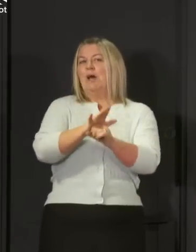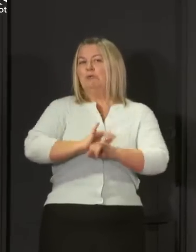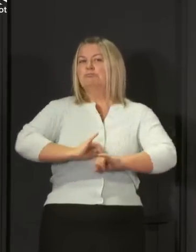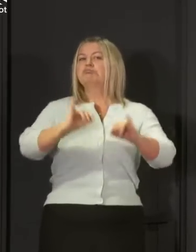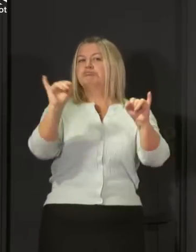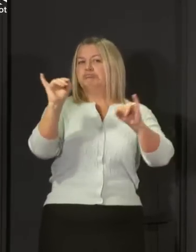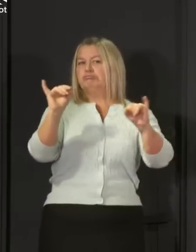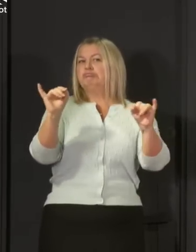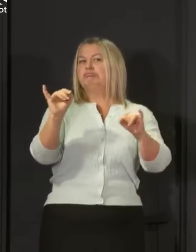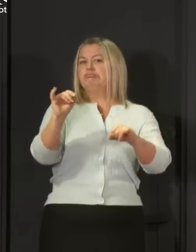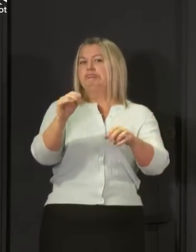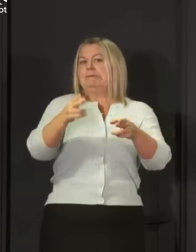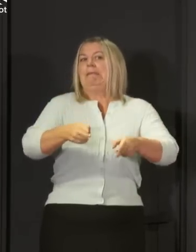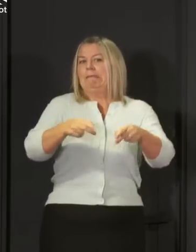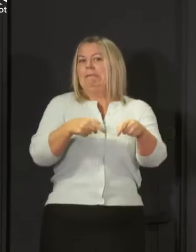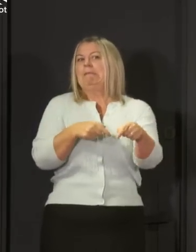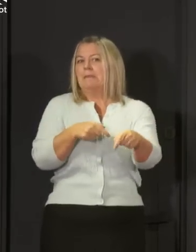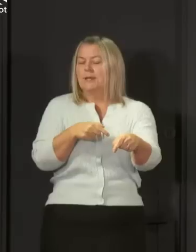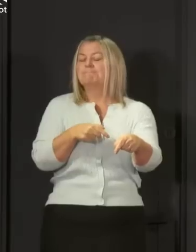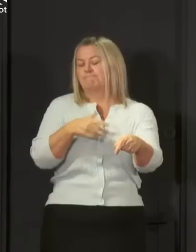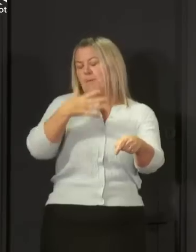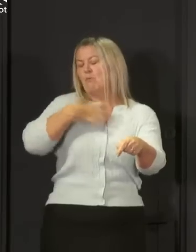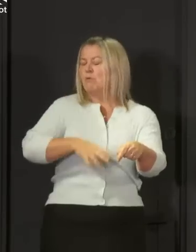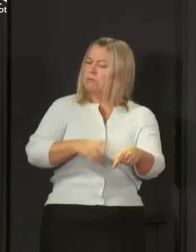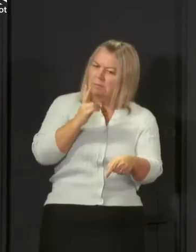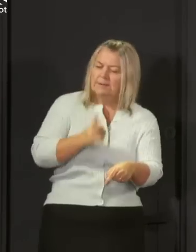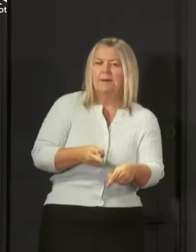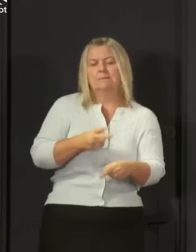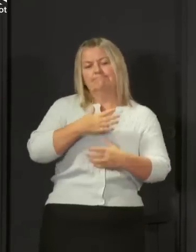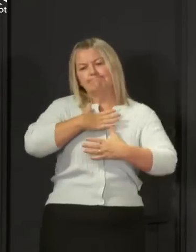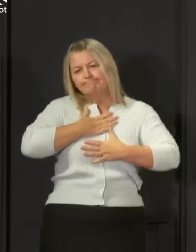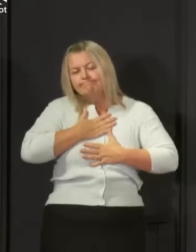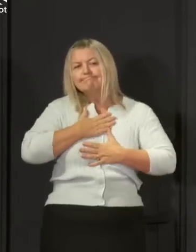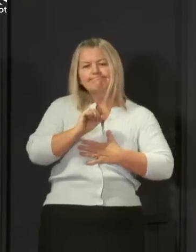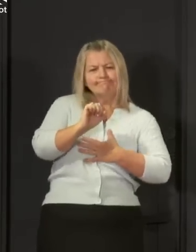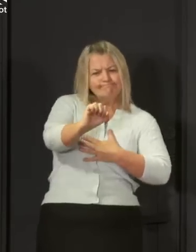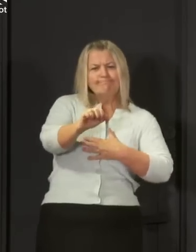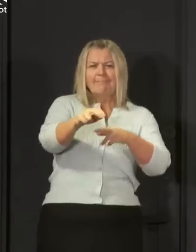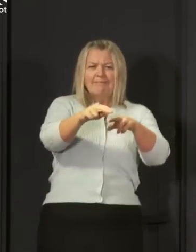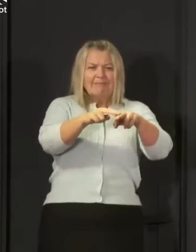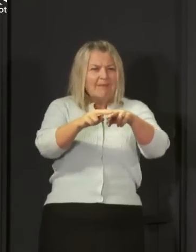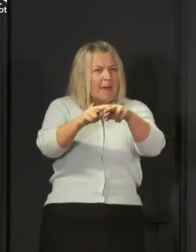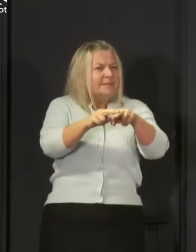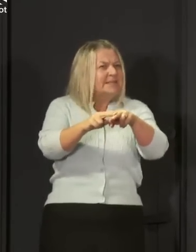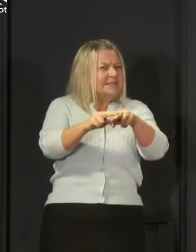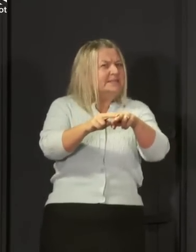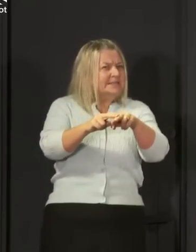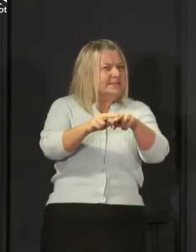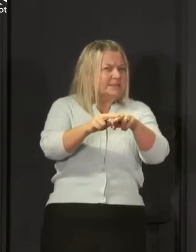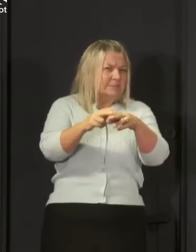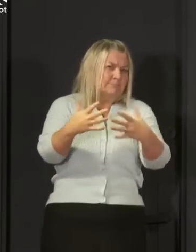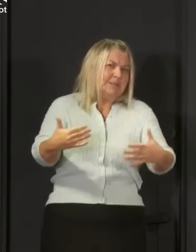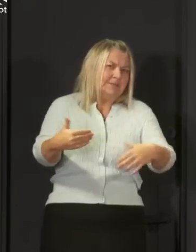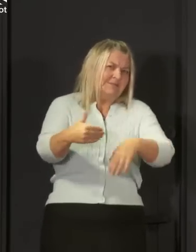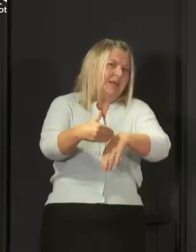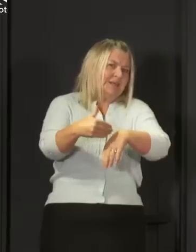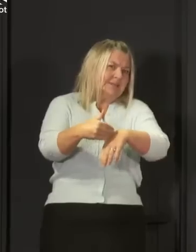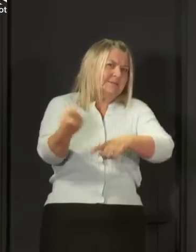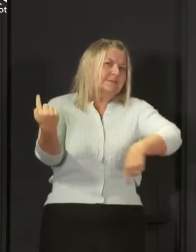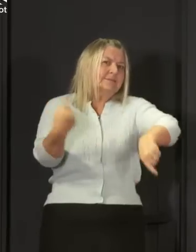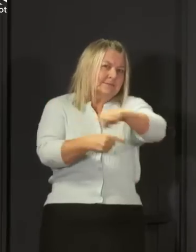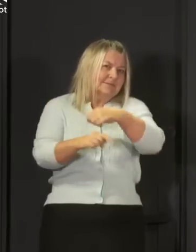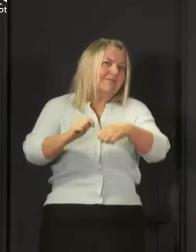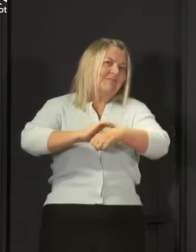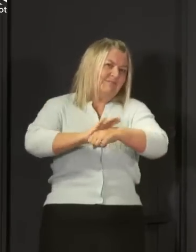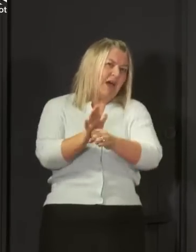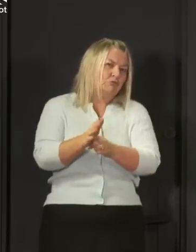people, and I want again to send my thoughts to everybody who has lost a loved one, and in particular to those who have been